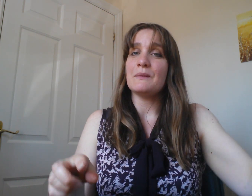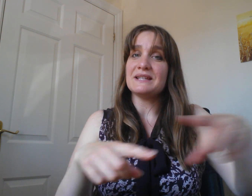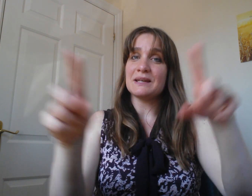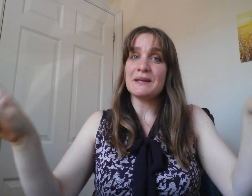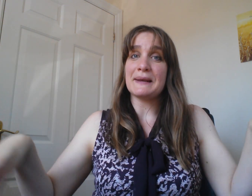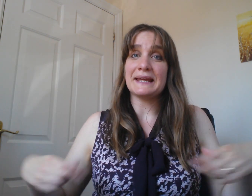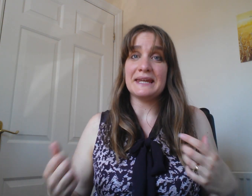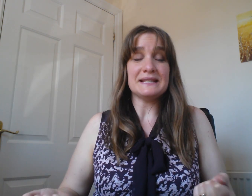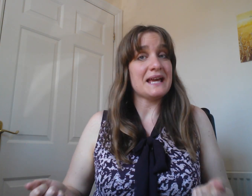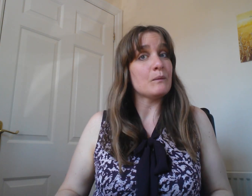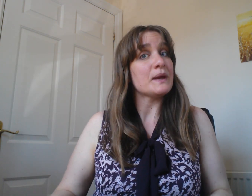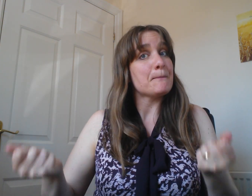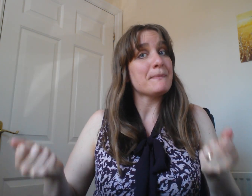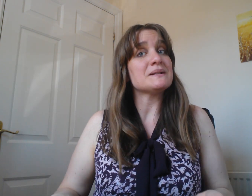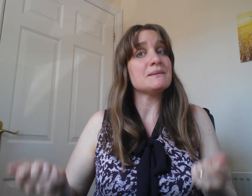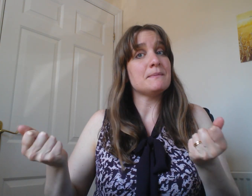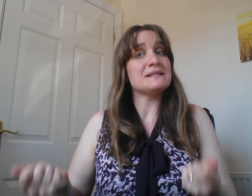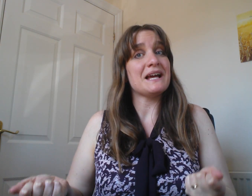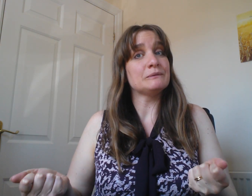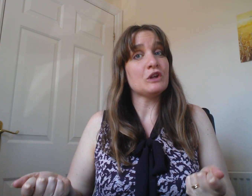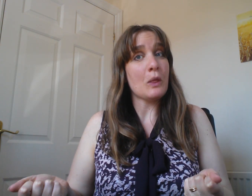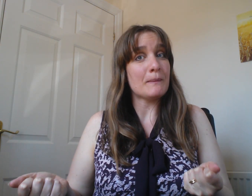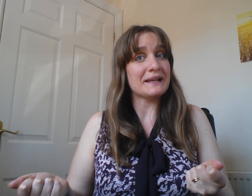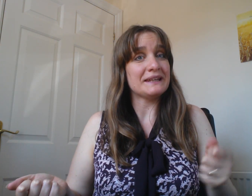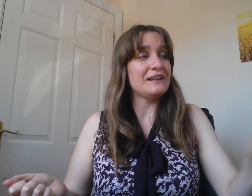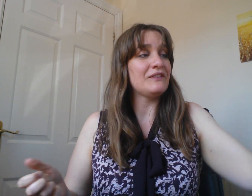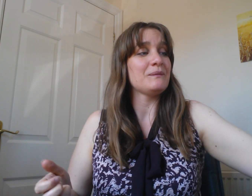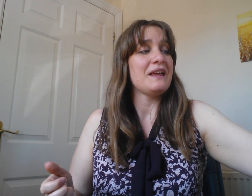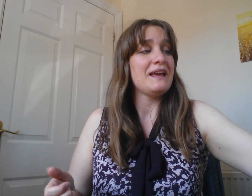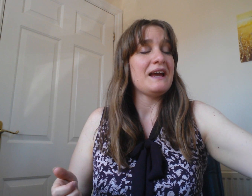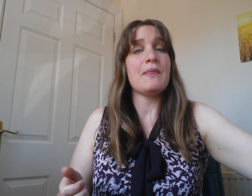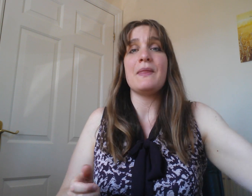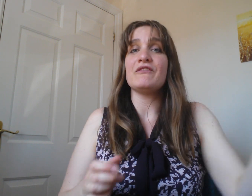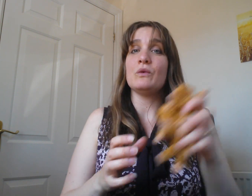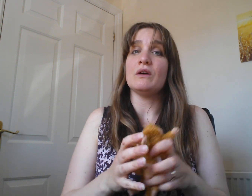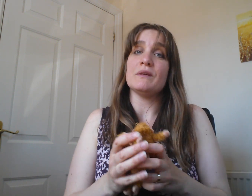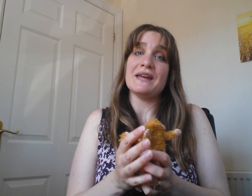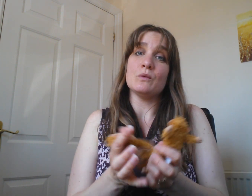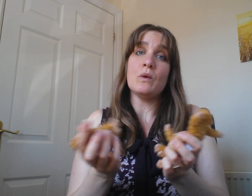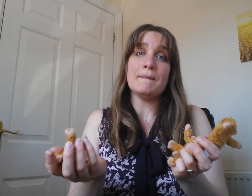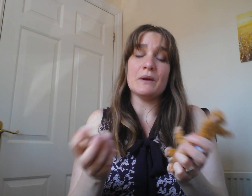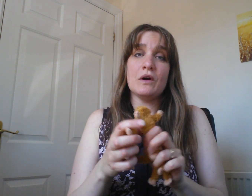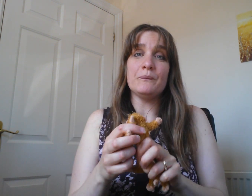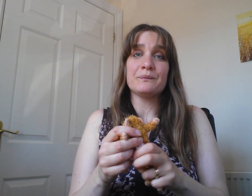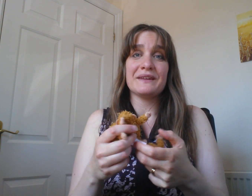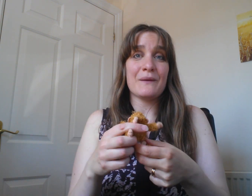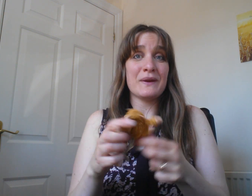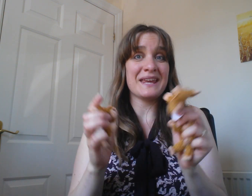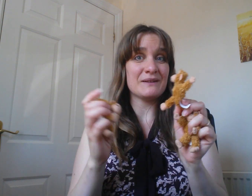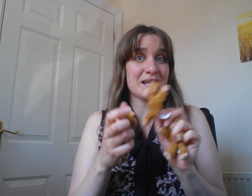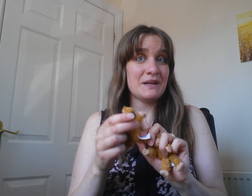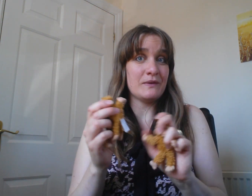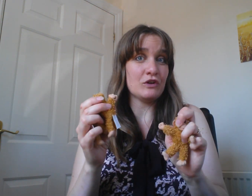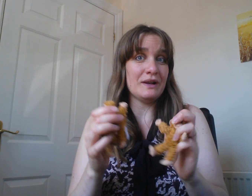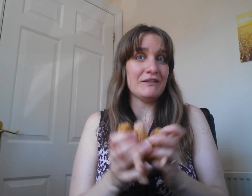we take a big blanket and we bounce them up and down on the blanket, and then they fall off the bed one by one, and we count how many we've got left